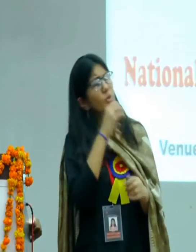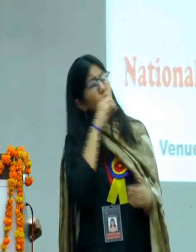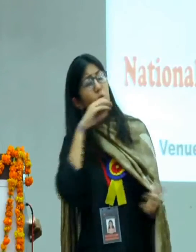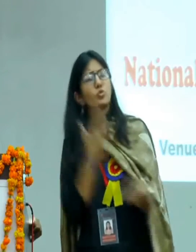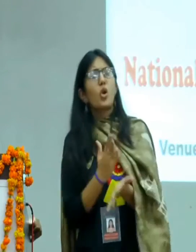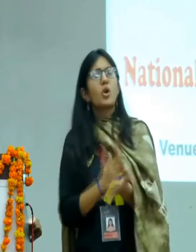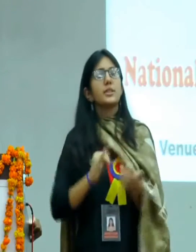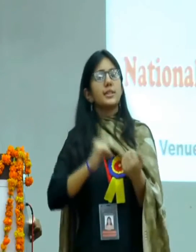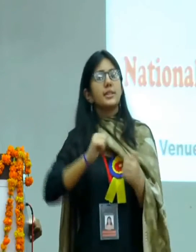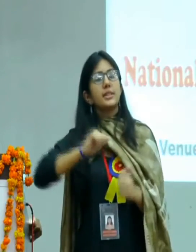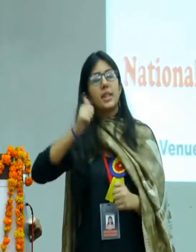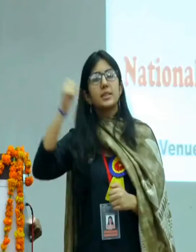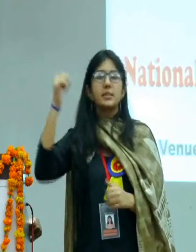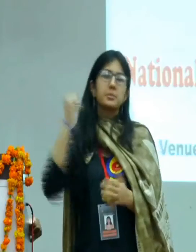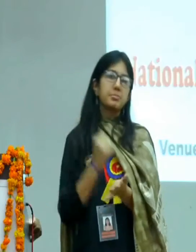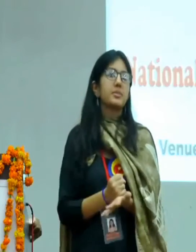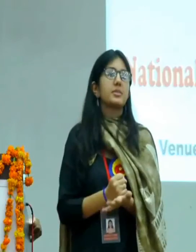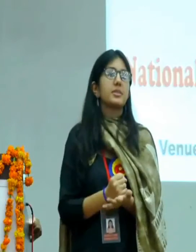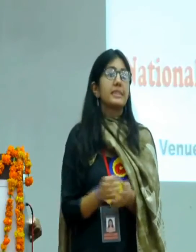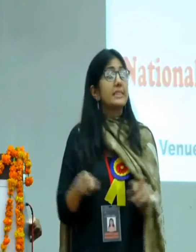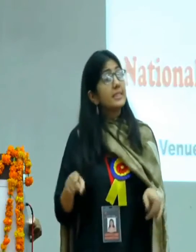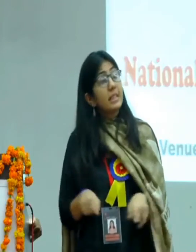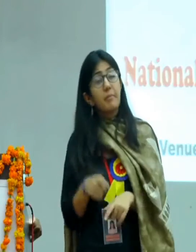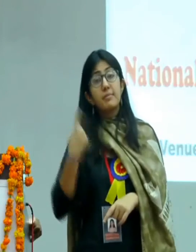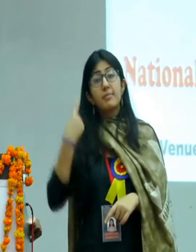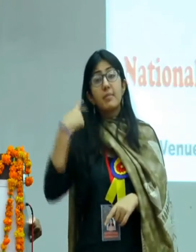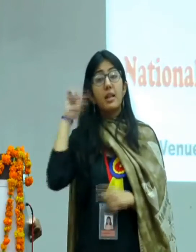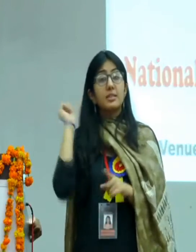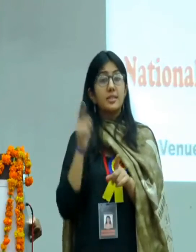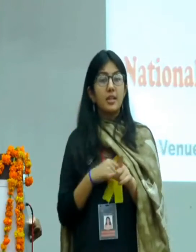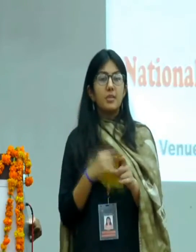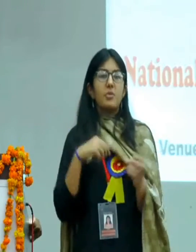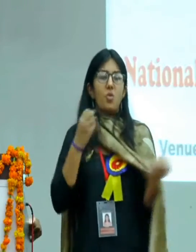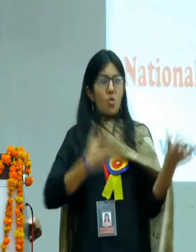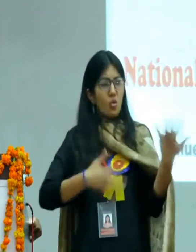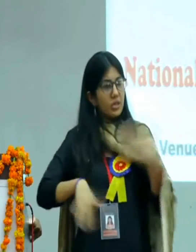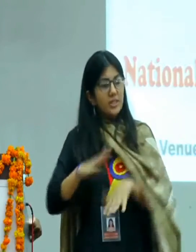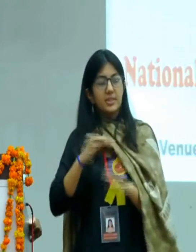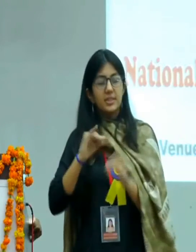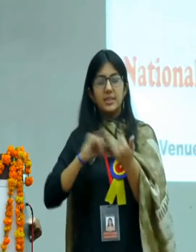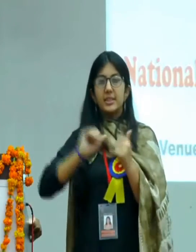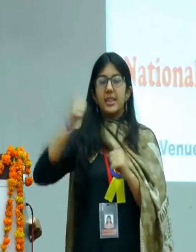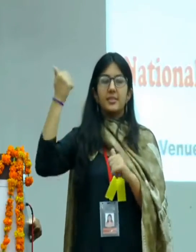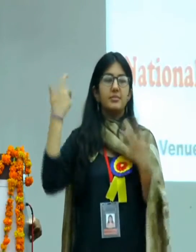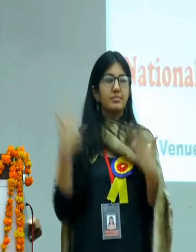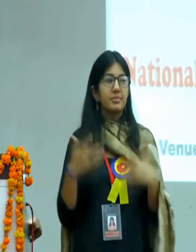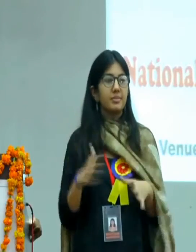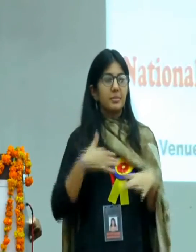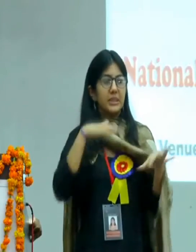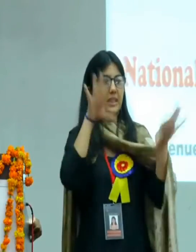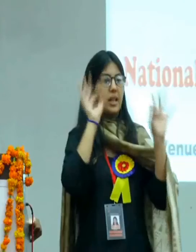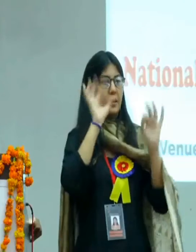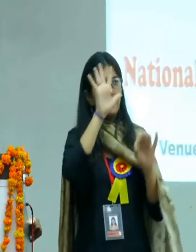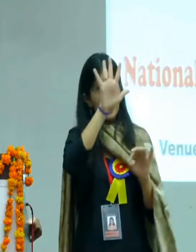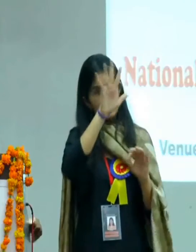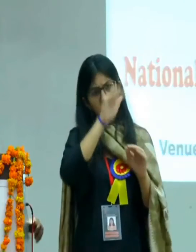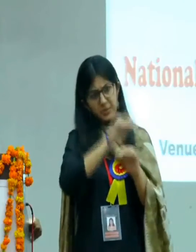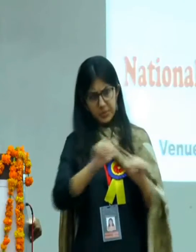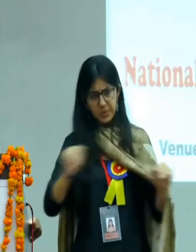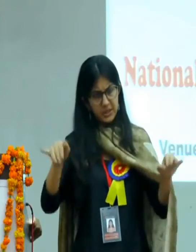get success. And last year, we organized this event successfully. We selected 5